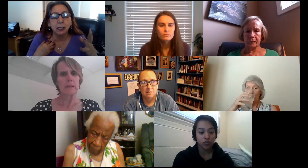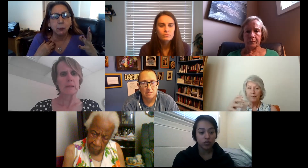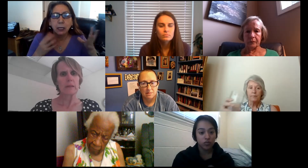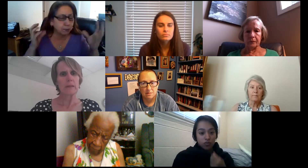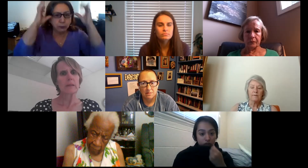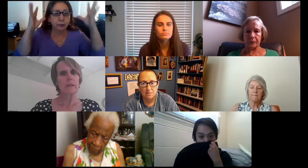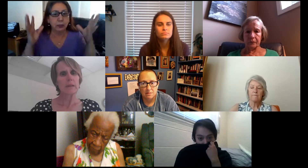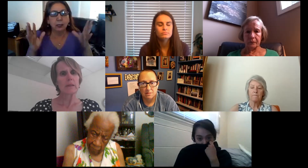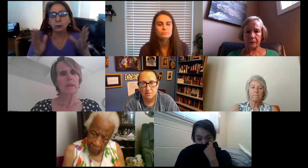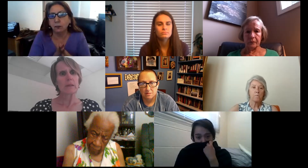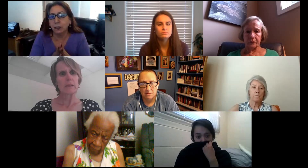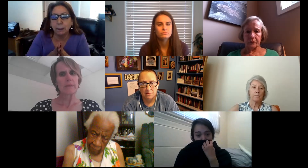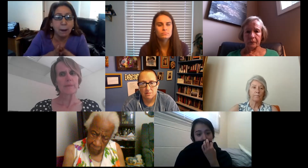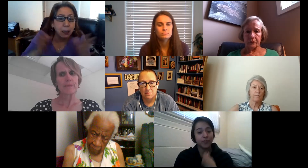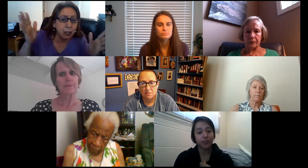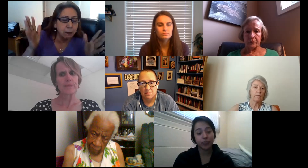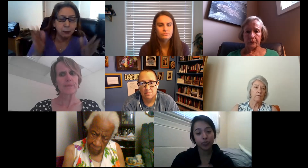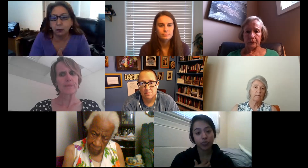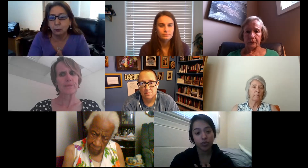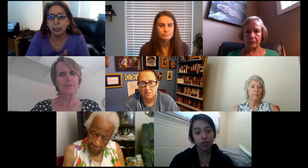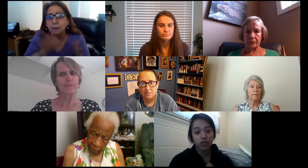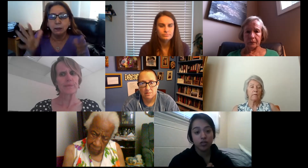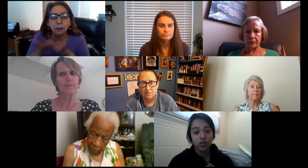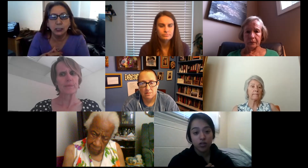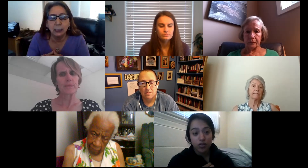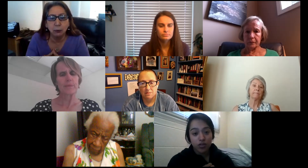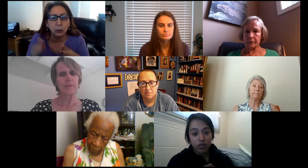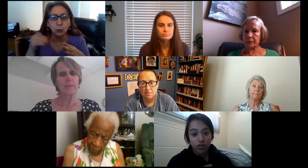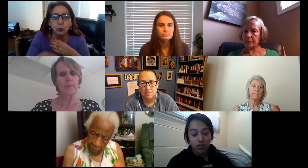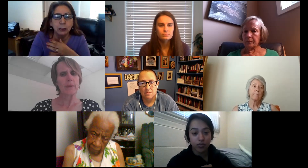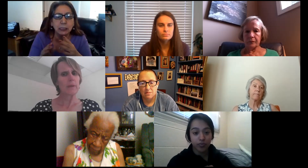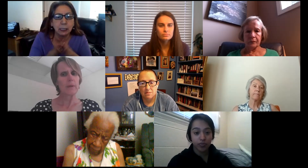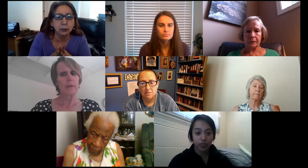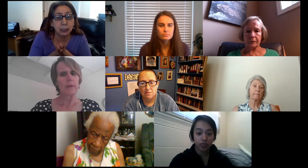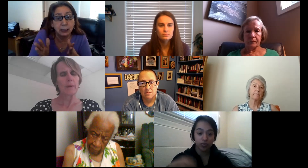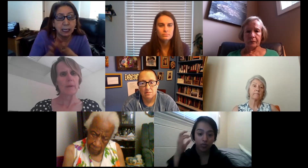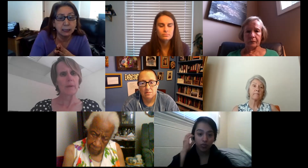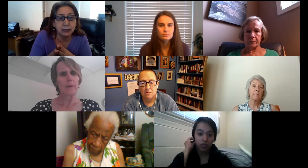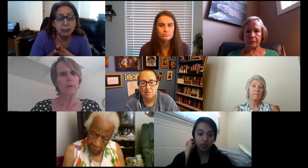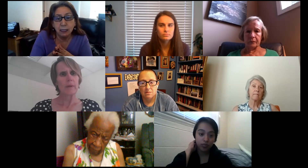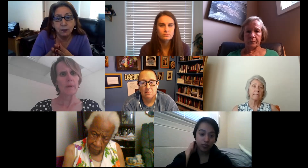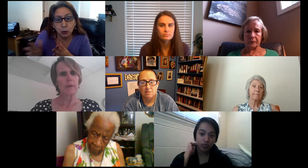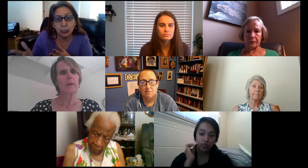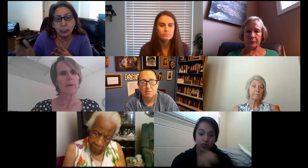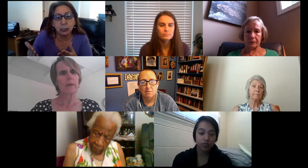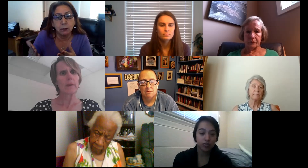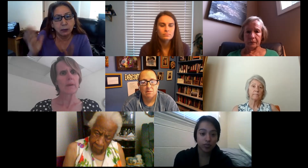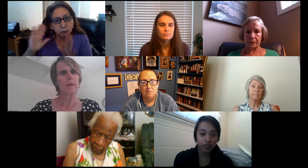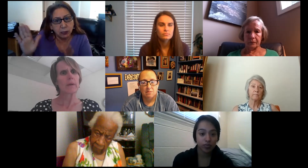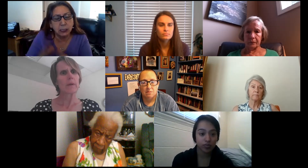Iraq. I don't know if it's the bomb or whatever. She didn't went through details and I didn't ask if she wanted to tell me. It's up